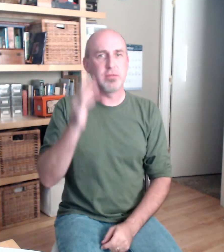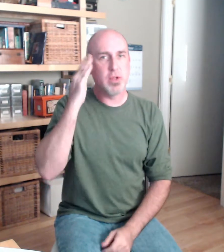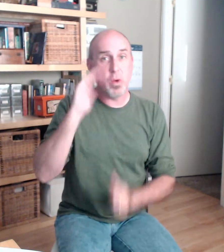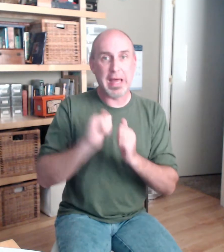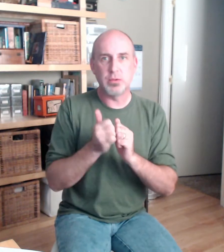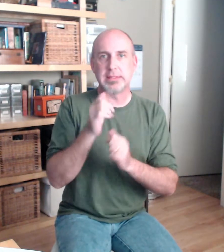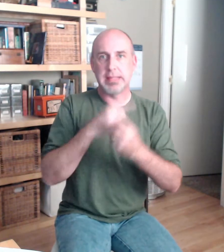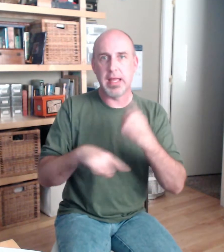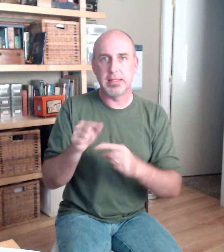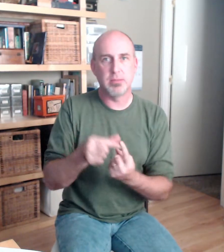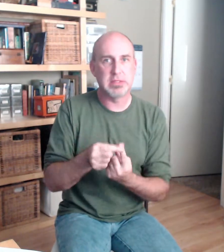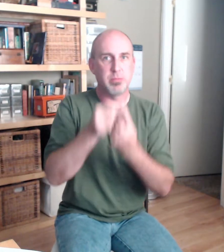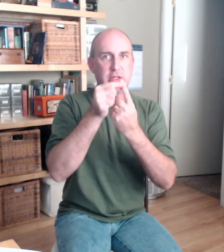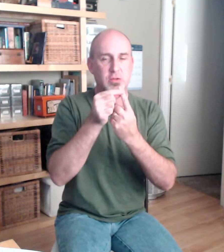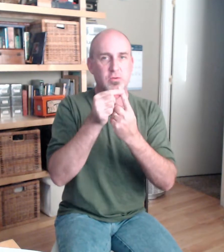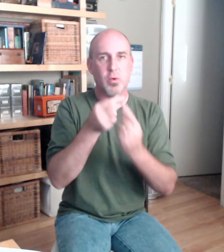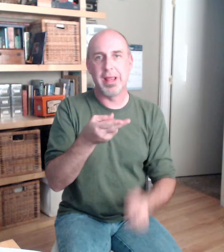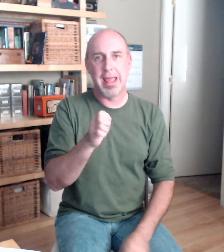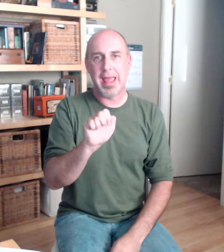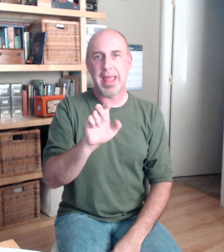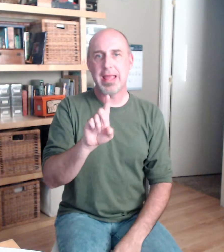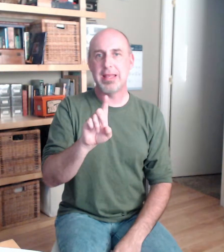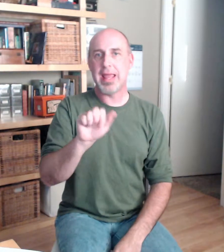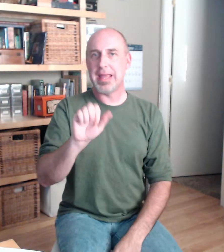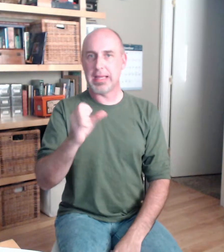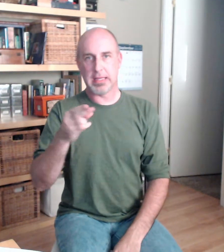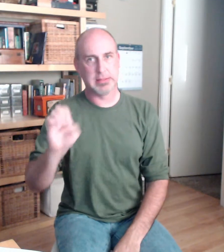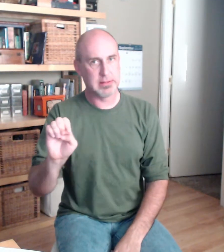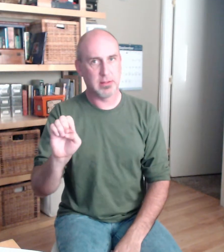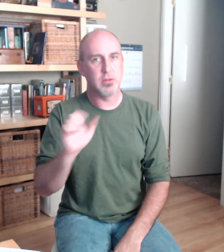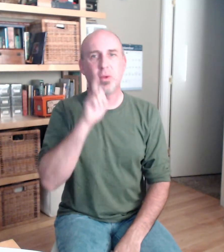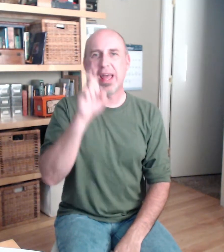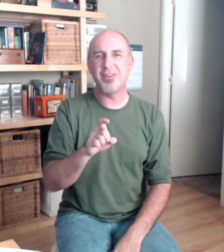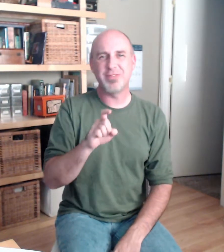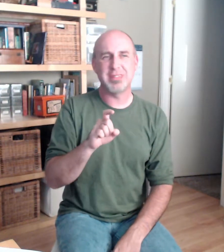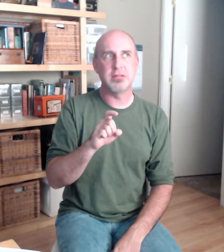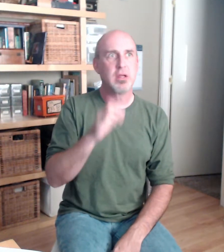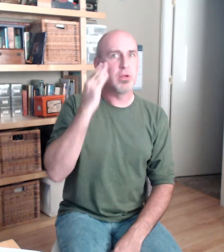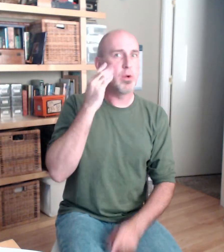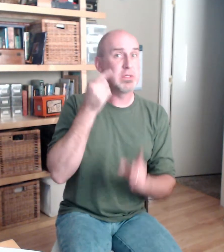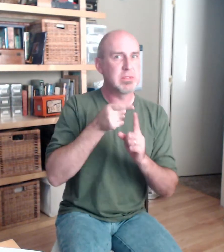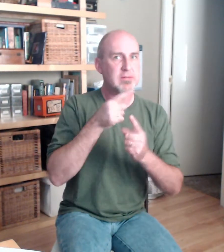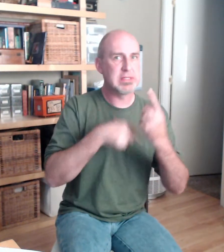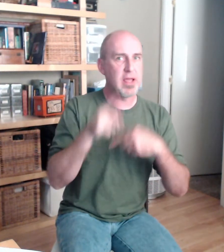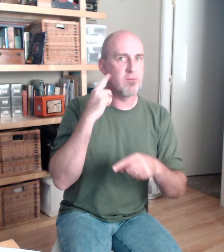know how to sign something special for headache. You don't have to know a specific sign